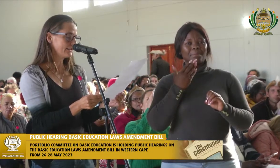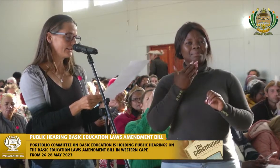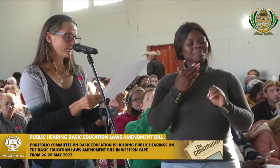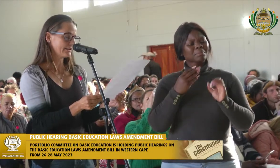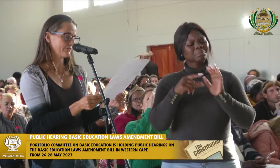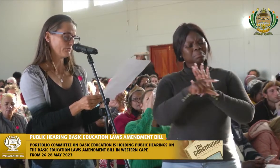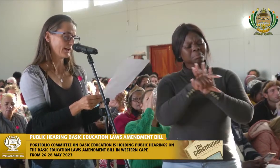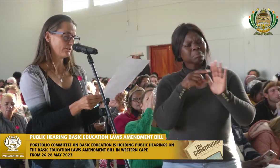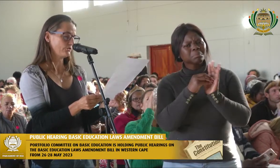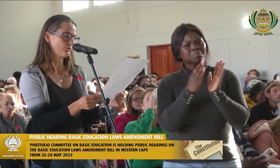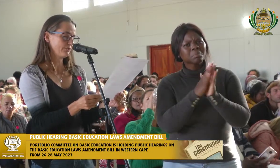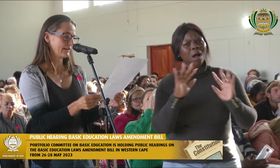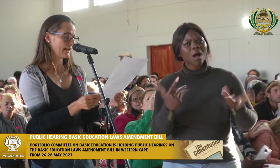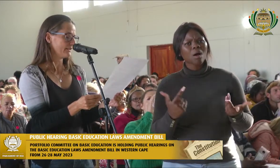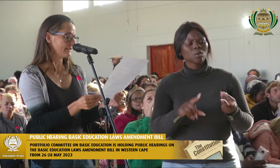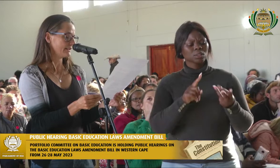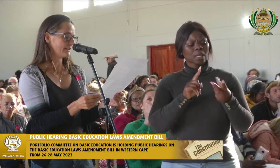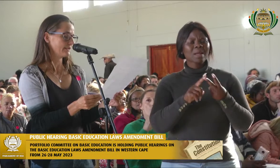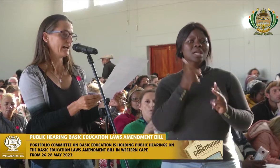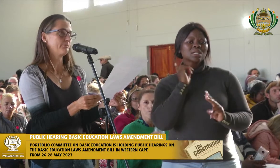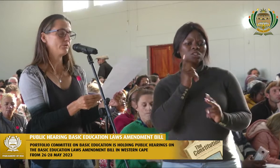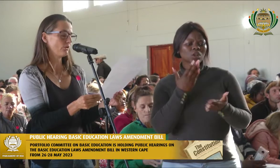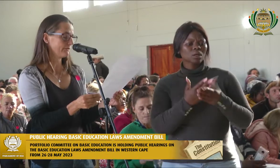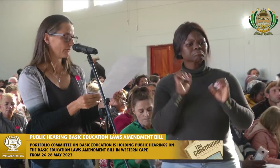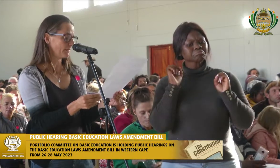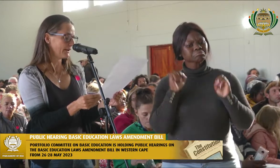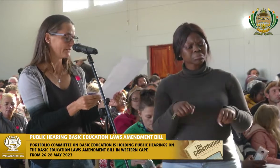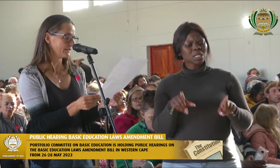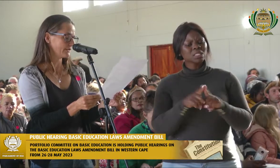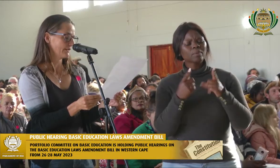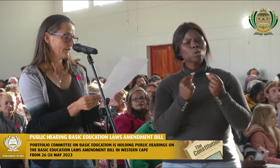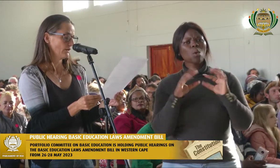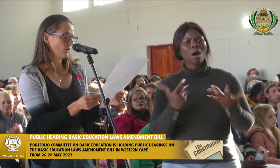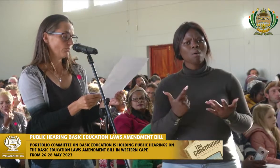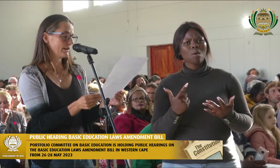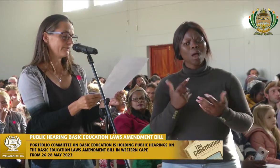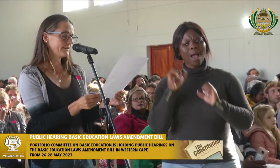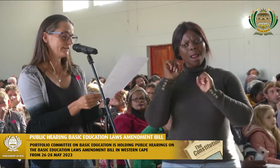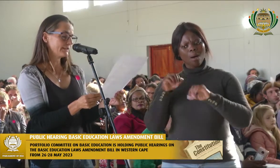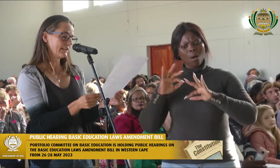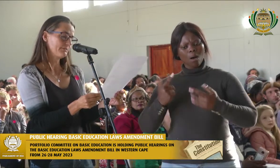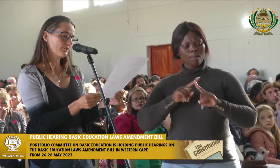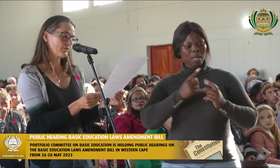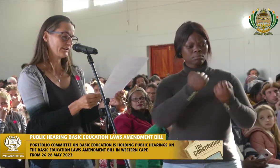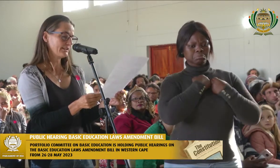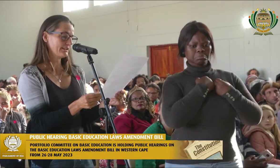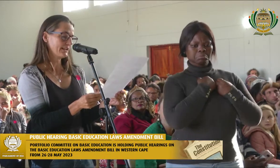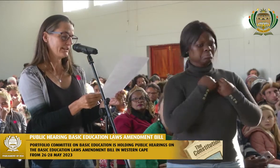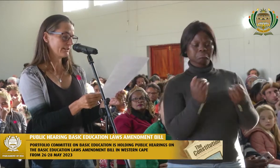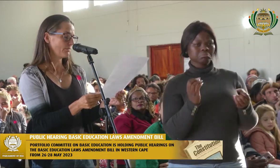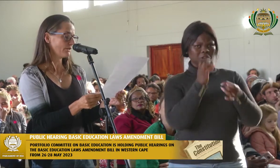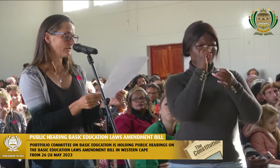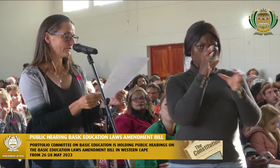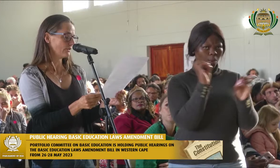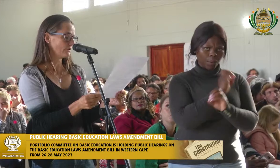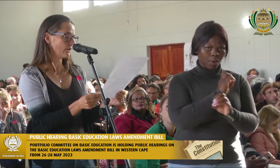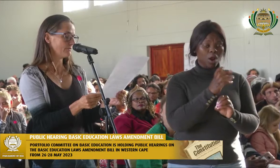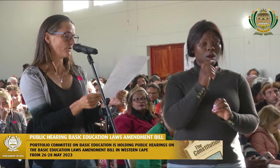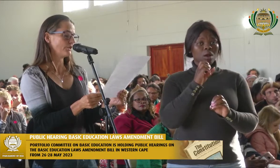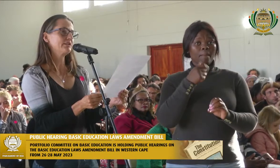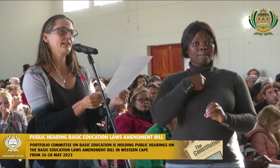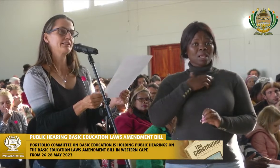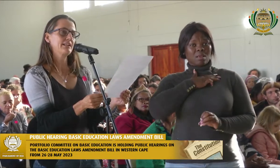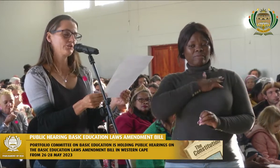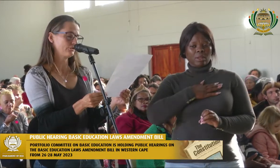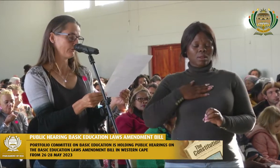How can teachers have the right to do and allow these things to happen over a parent? What I feel this demonstrates is that it is part of an